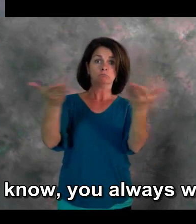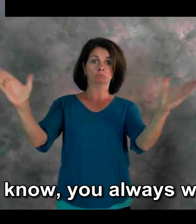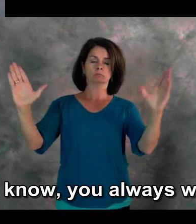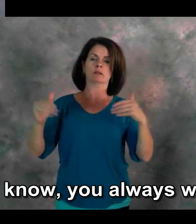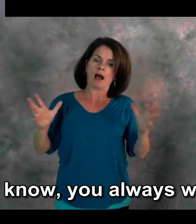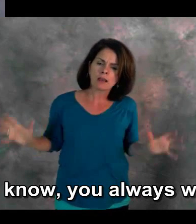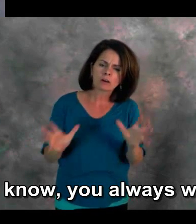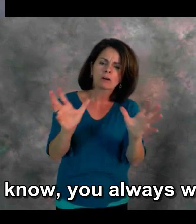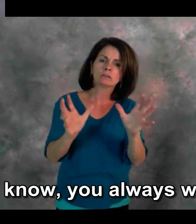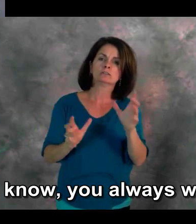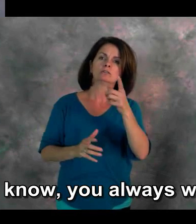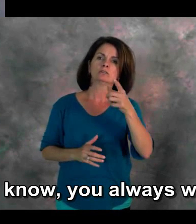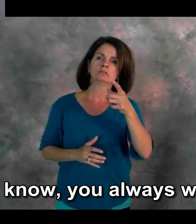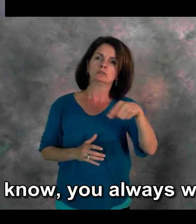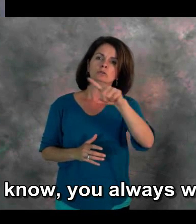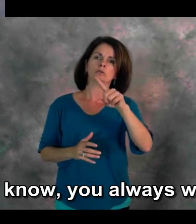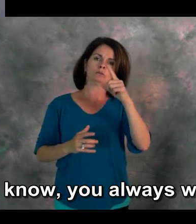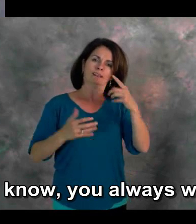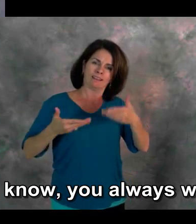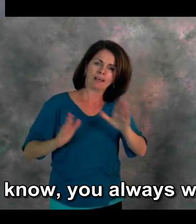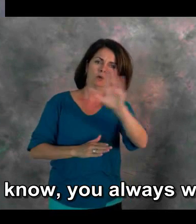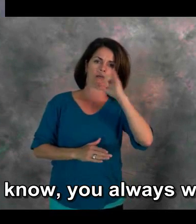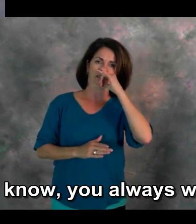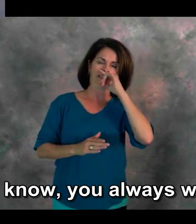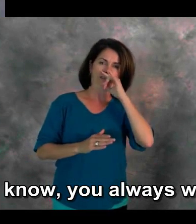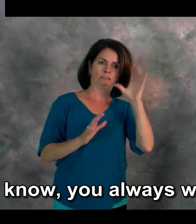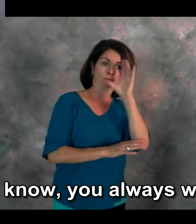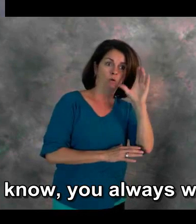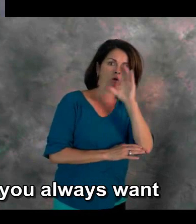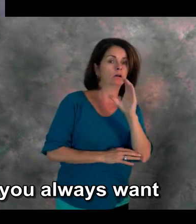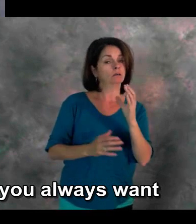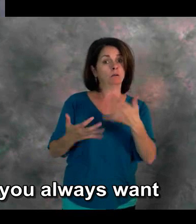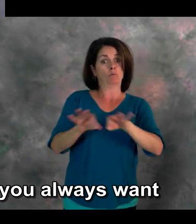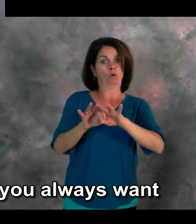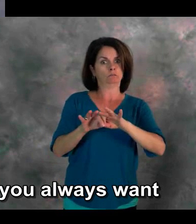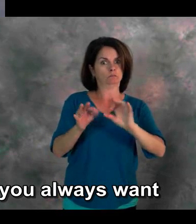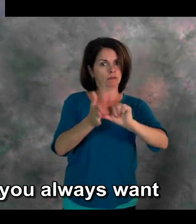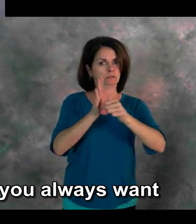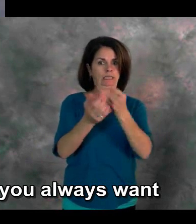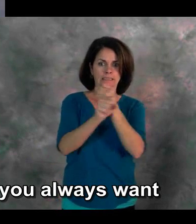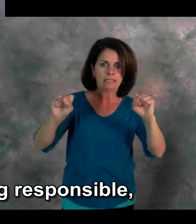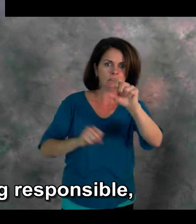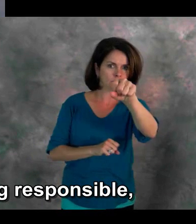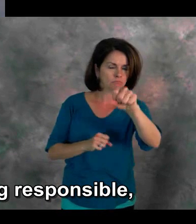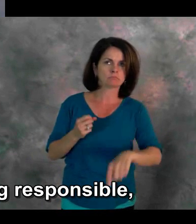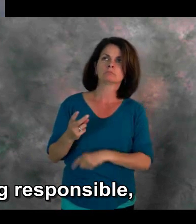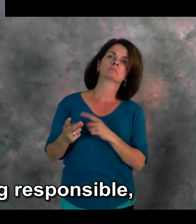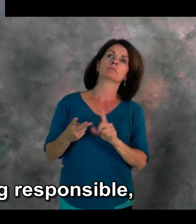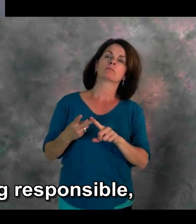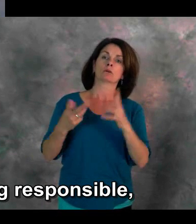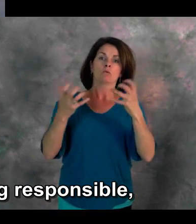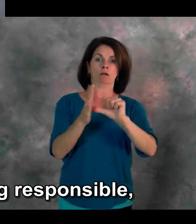you to let your kids explore. You always want to emphasize safety. You always want to emphasize